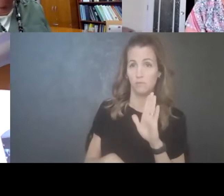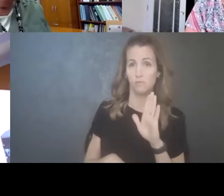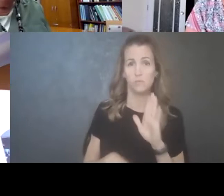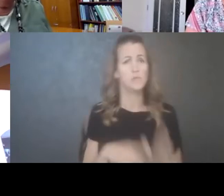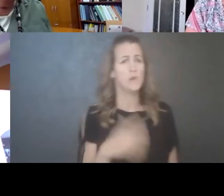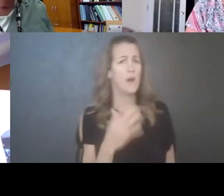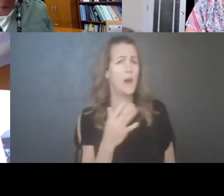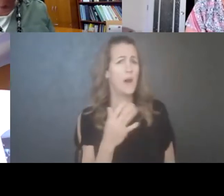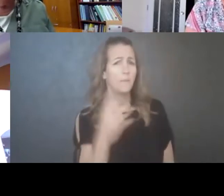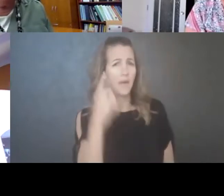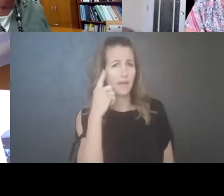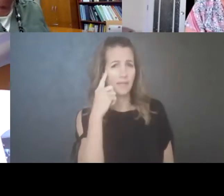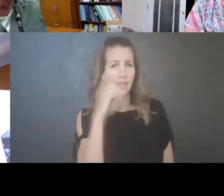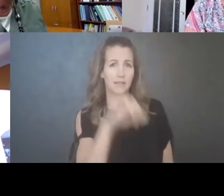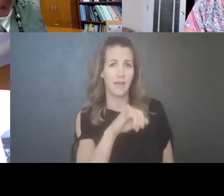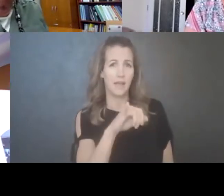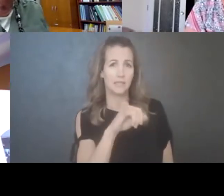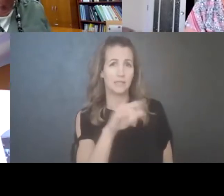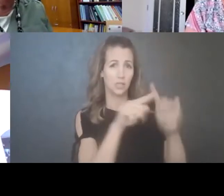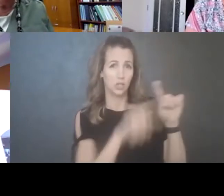I think that is the circle.